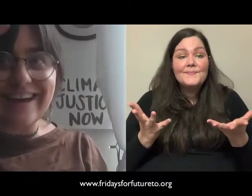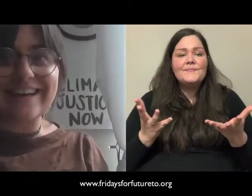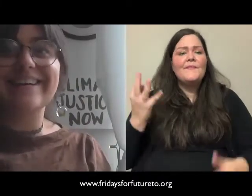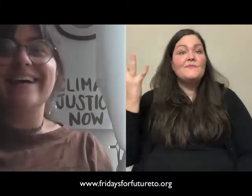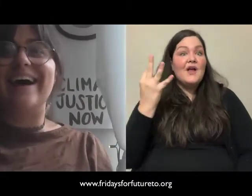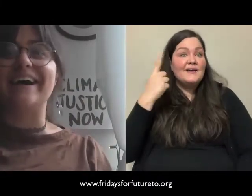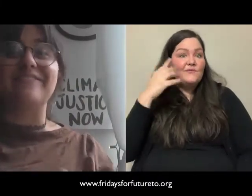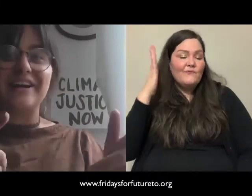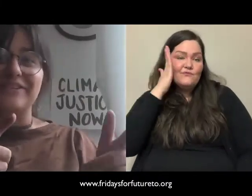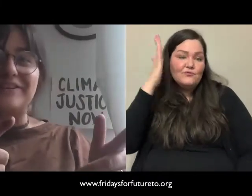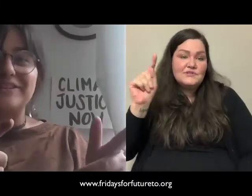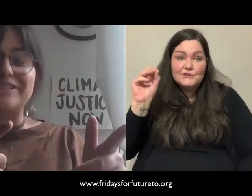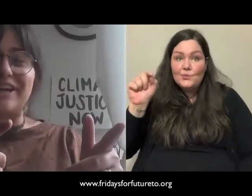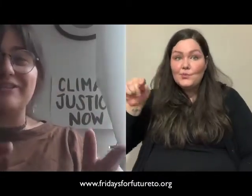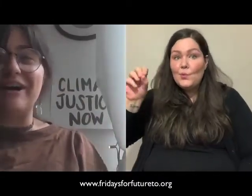mention it again,